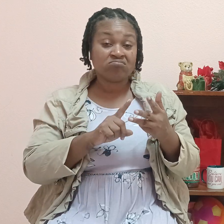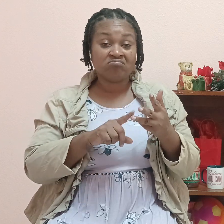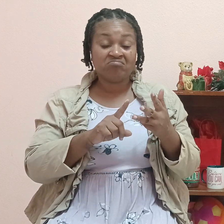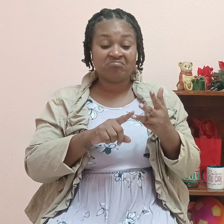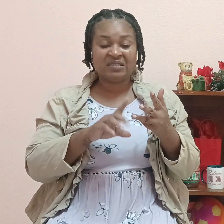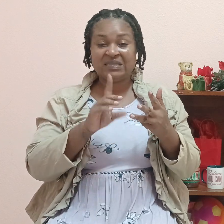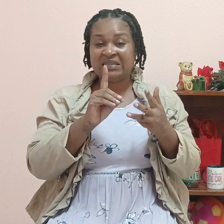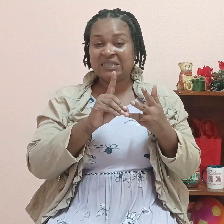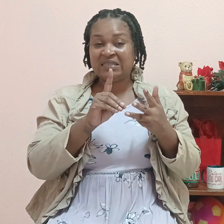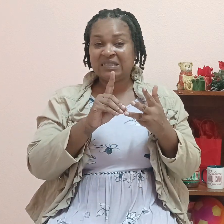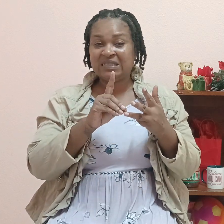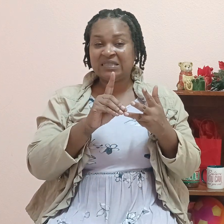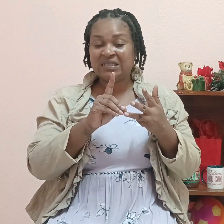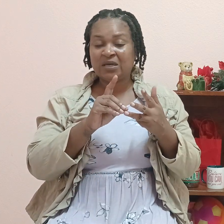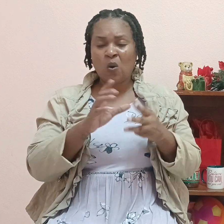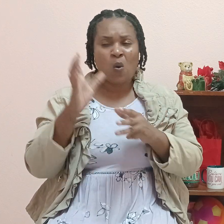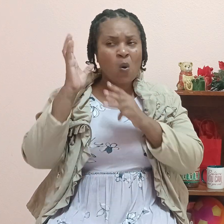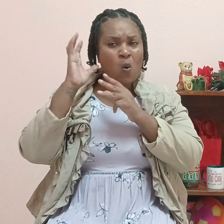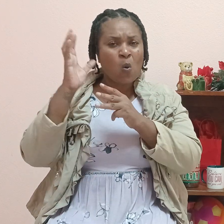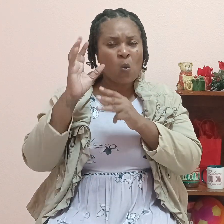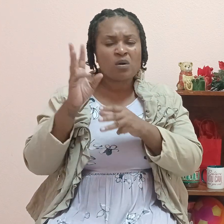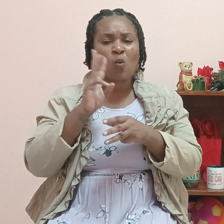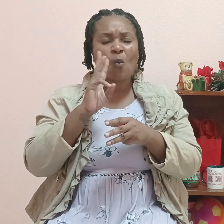D, coconut water.